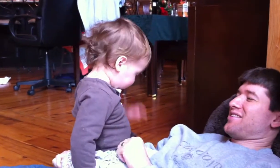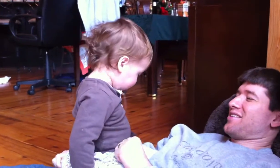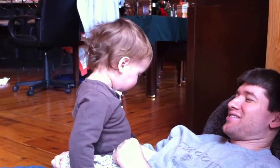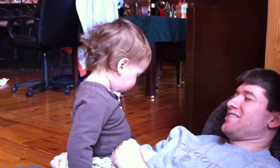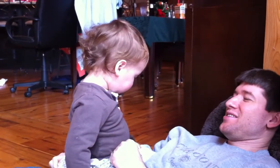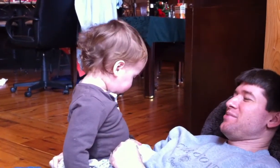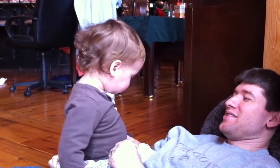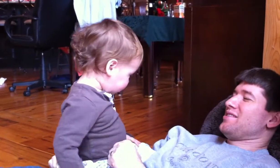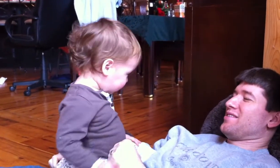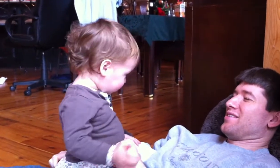sign sleepy?